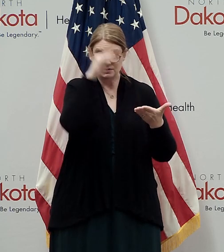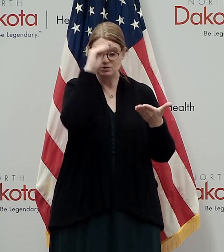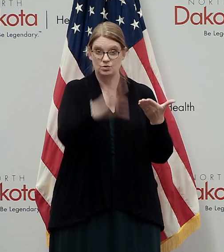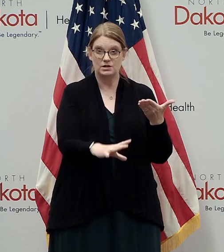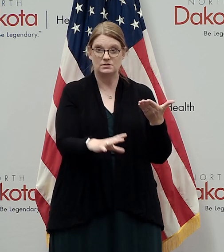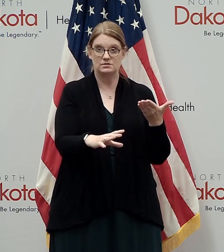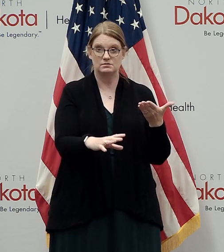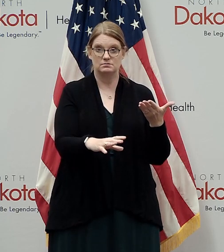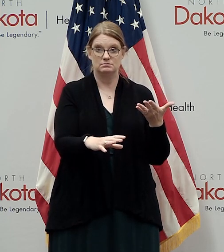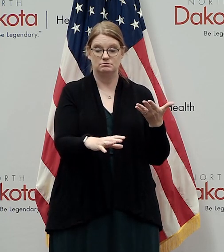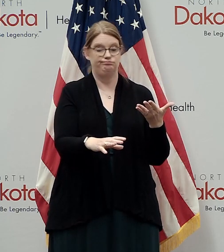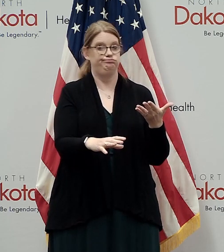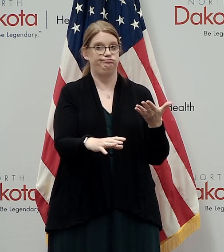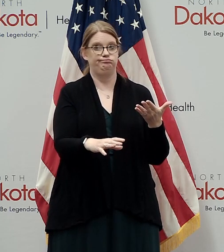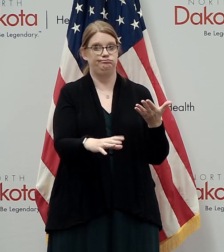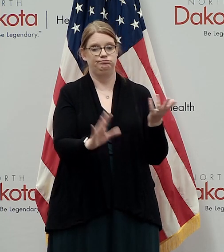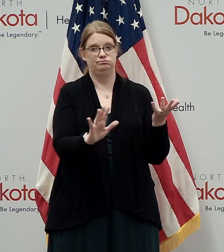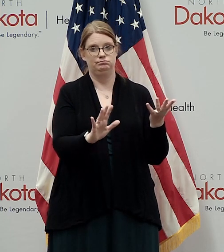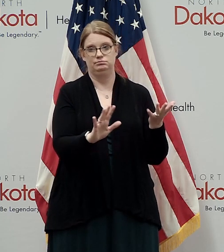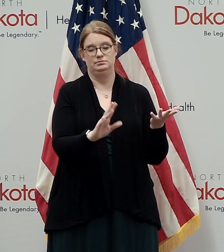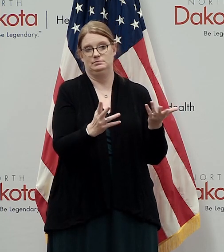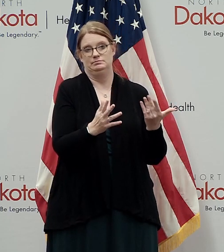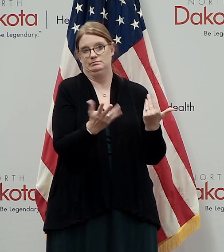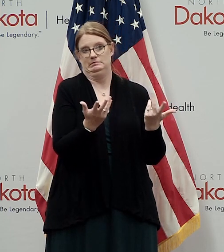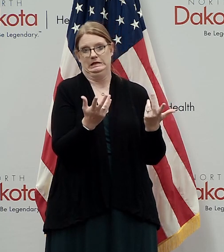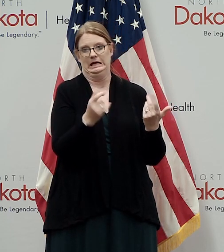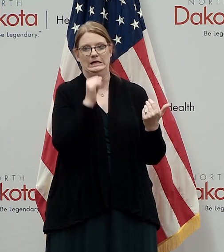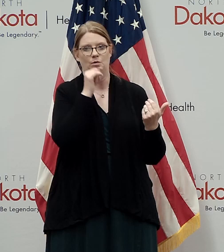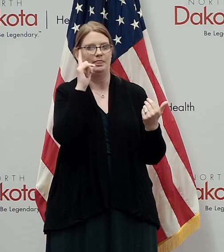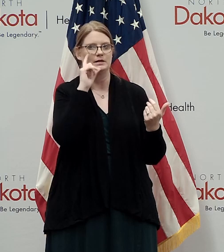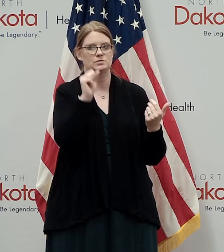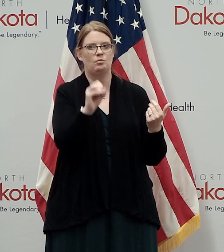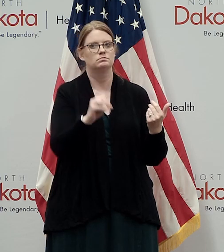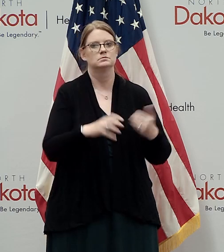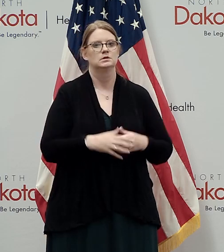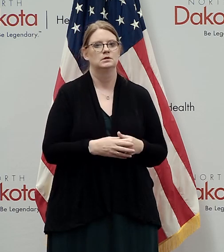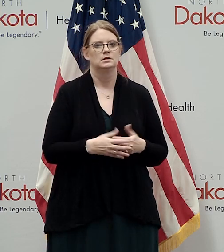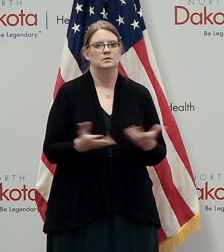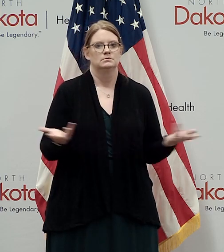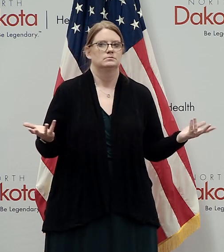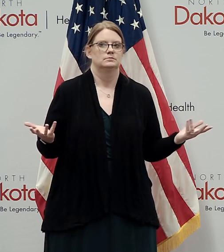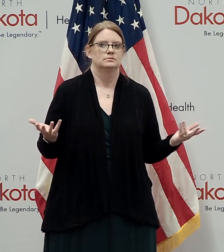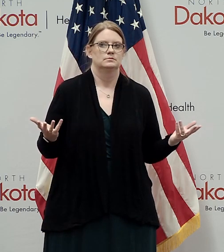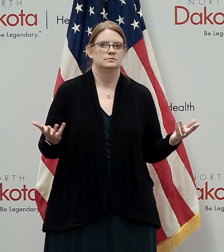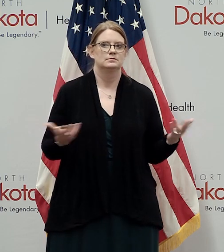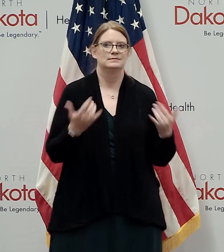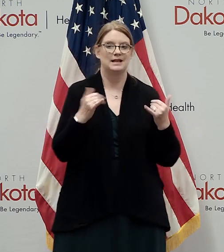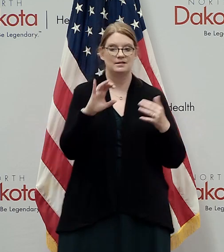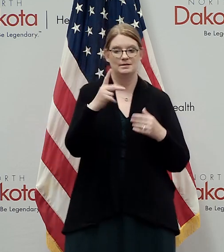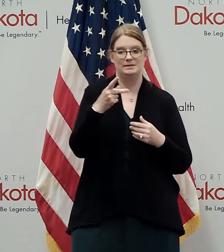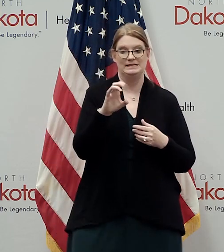I think that's unlikely. That we would do that. It may not make any sense, again, because when we're doing these